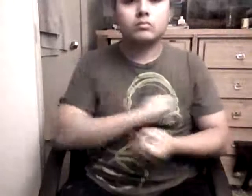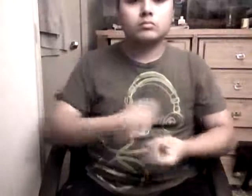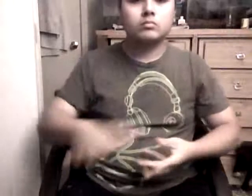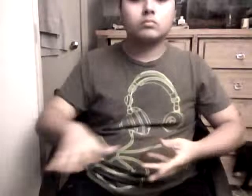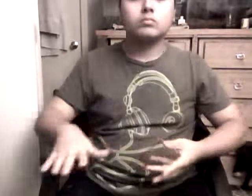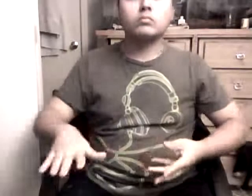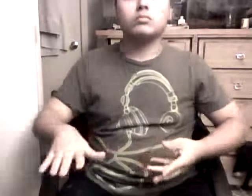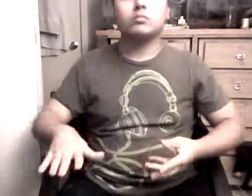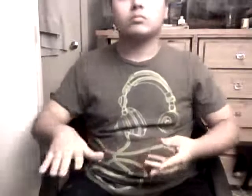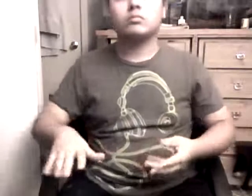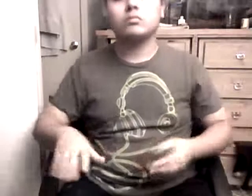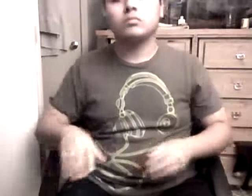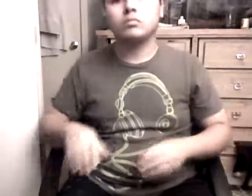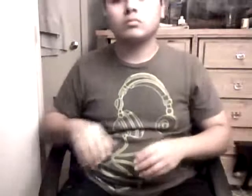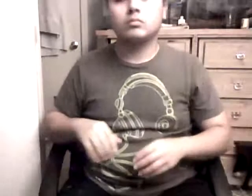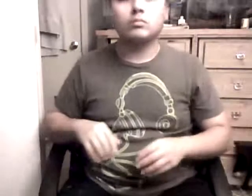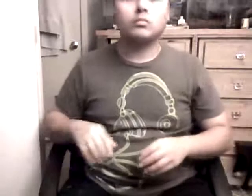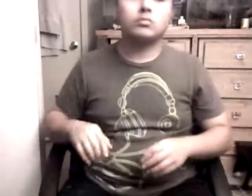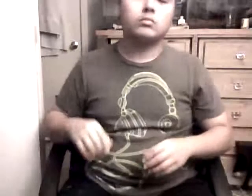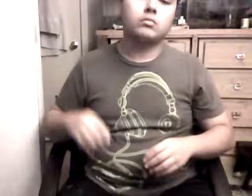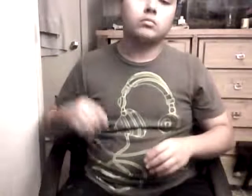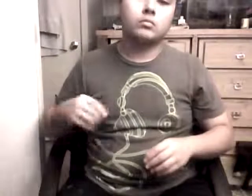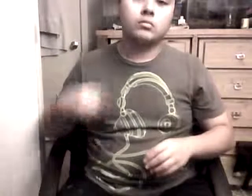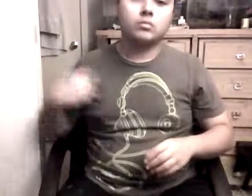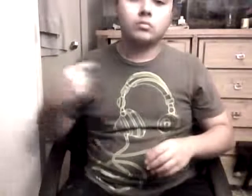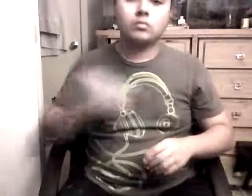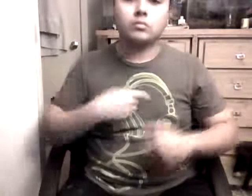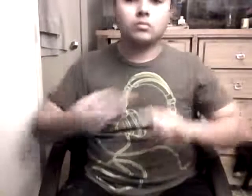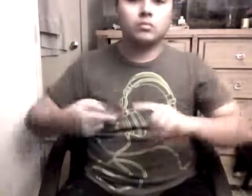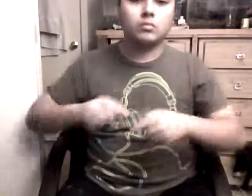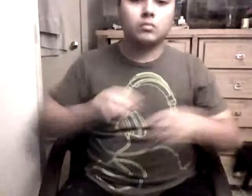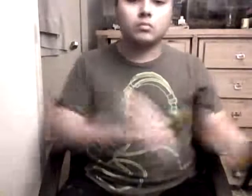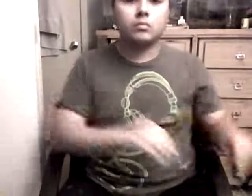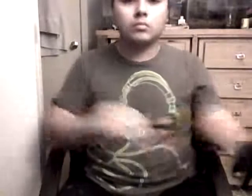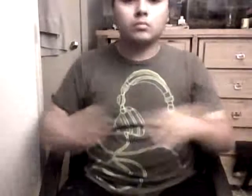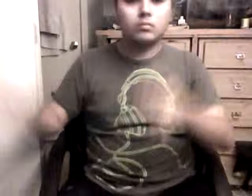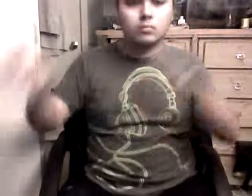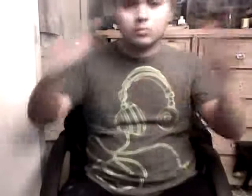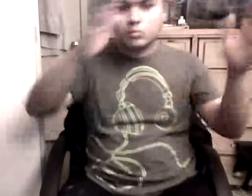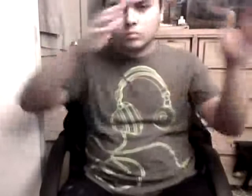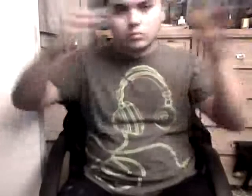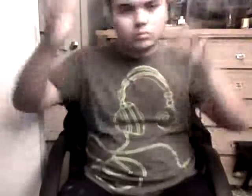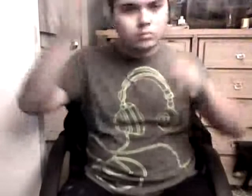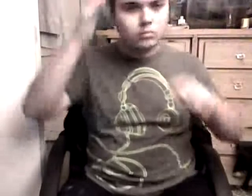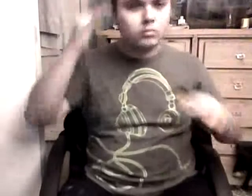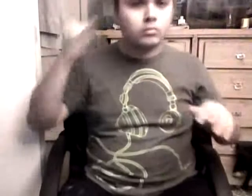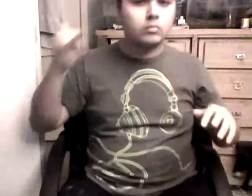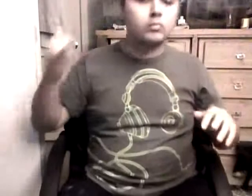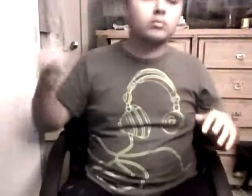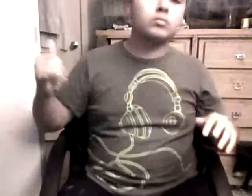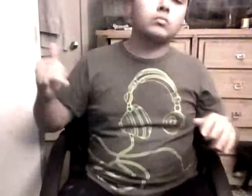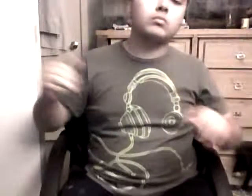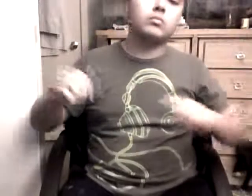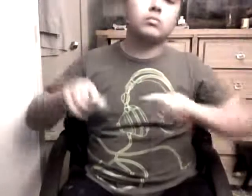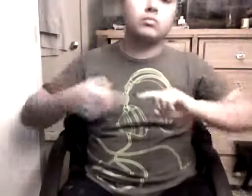We're beating, blown by the wind Trampled in dust